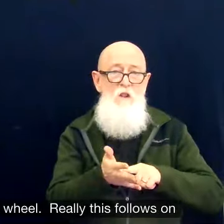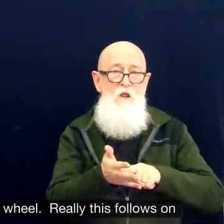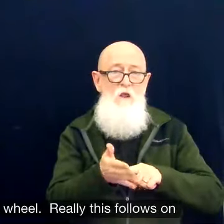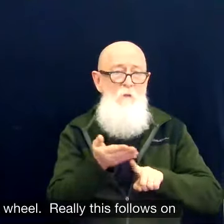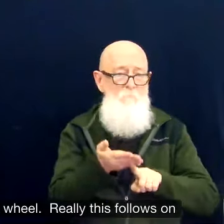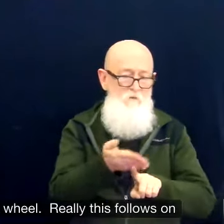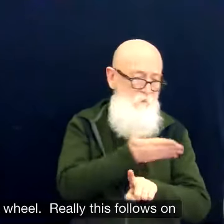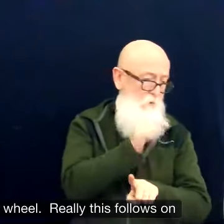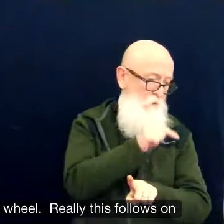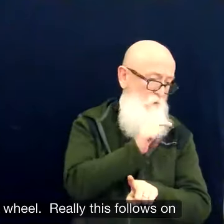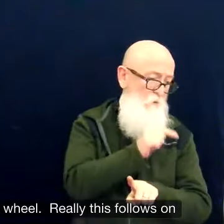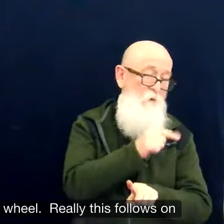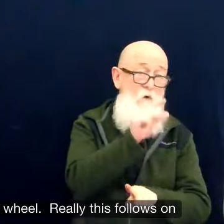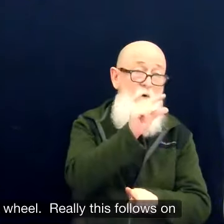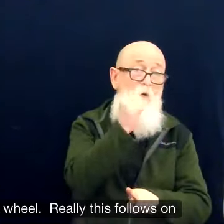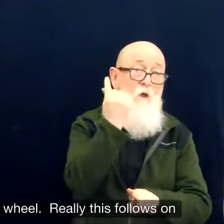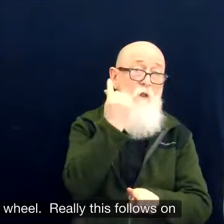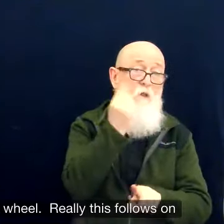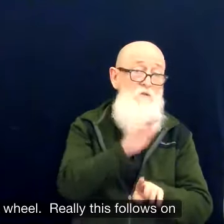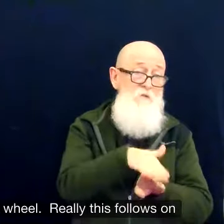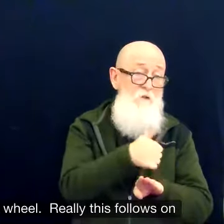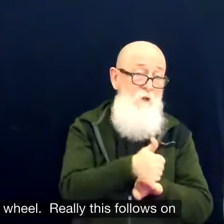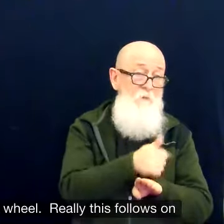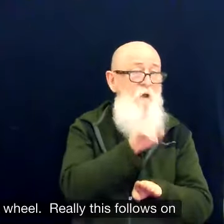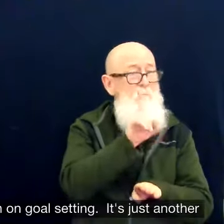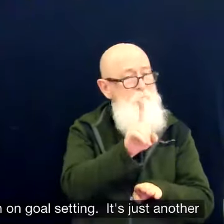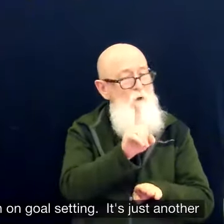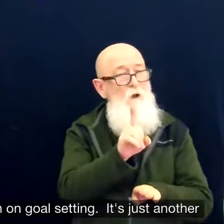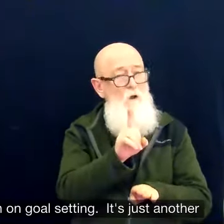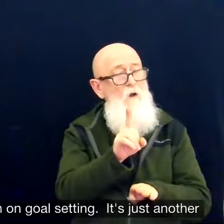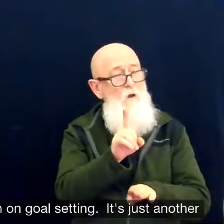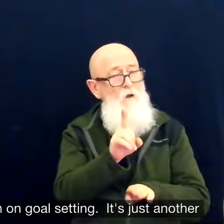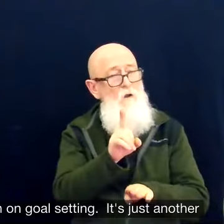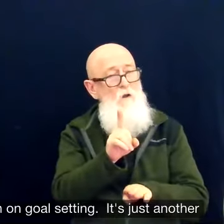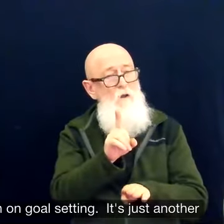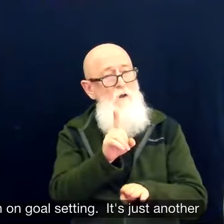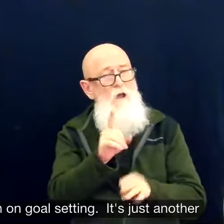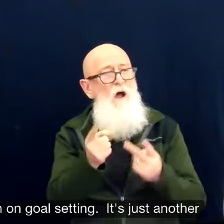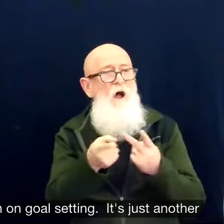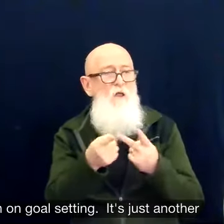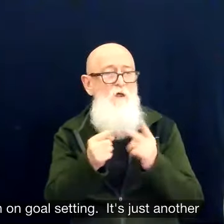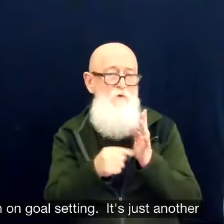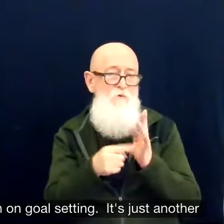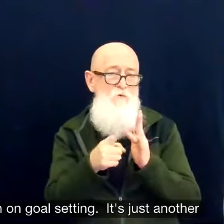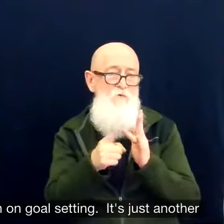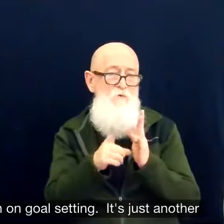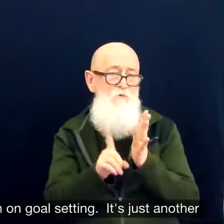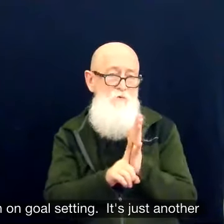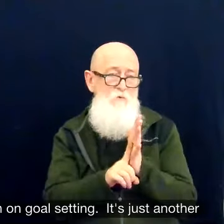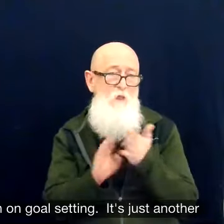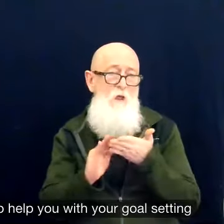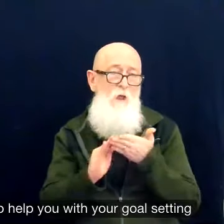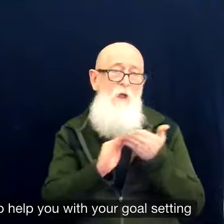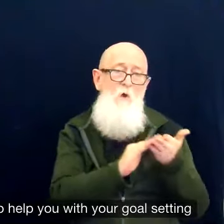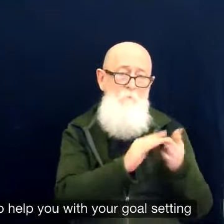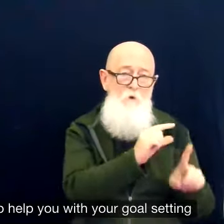setting. It's just another tool that you can use to help you with your goal setting. And we got this